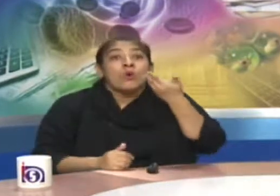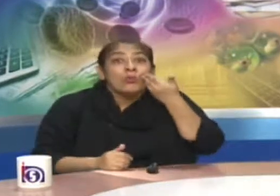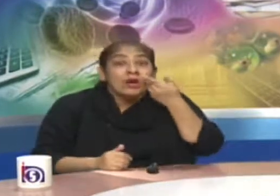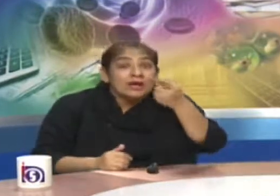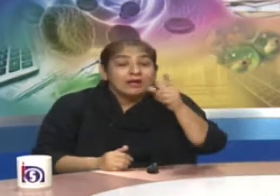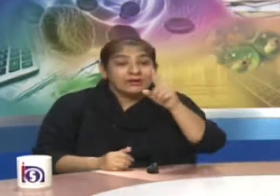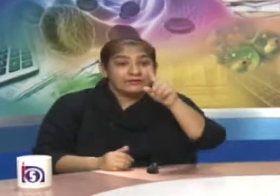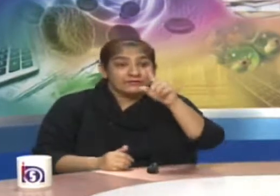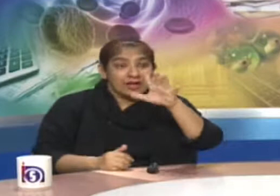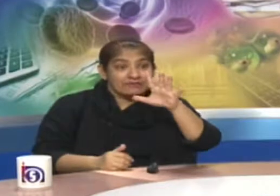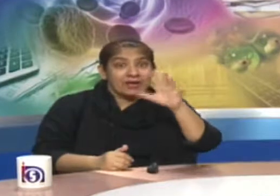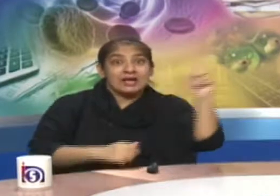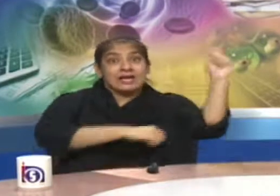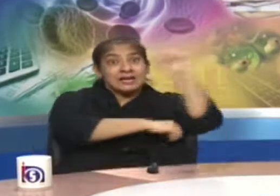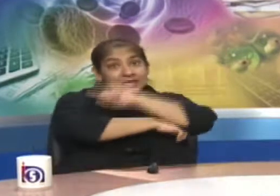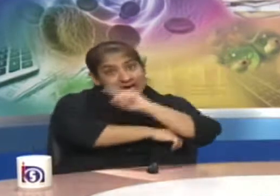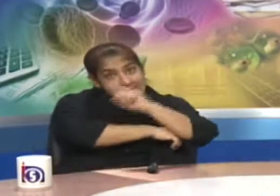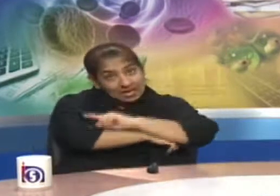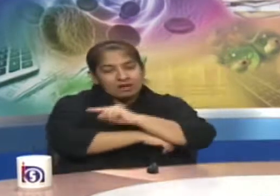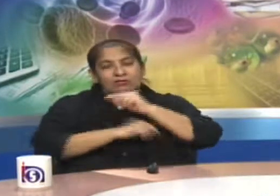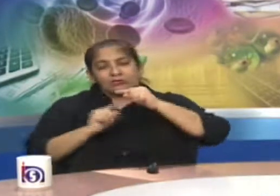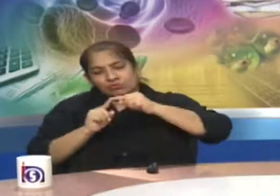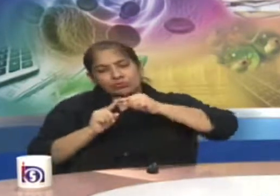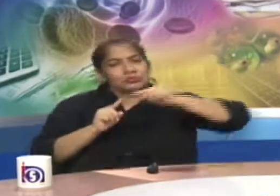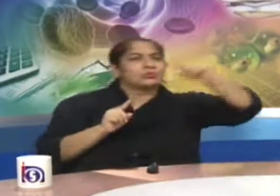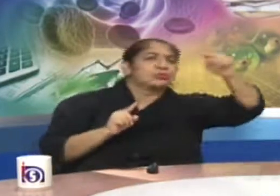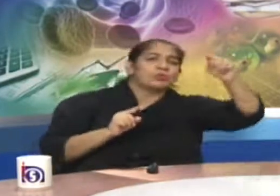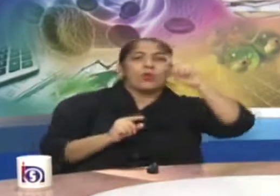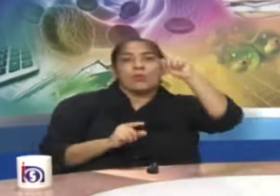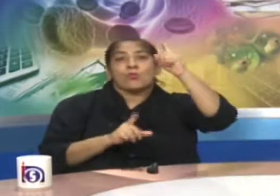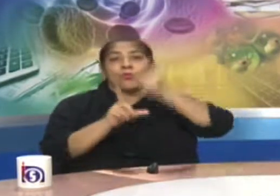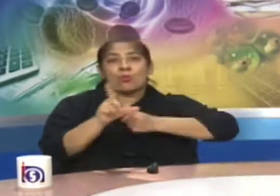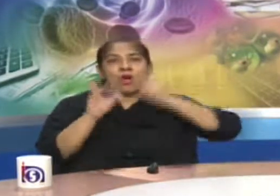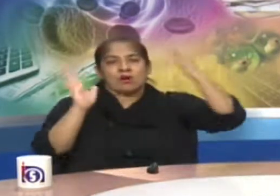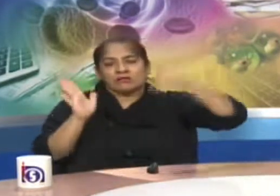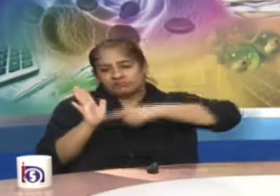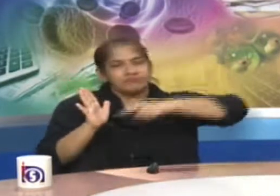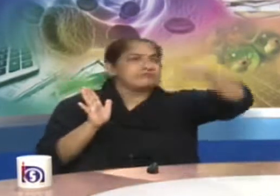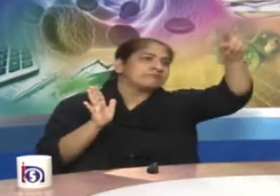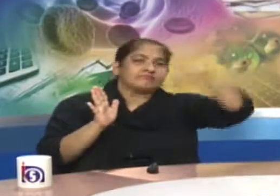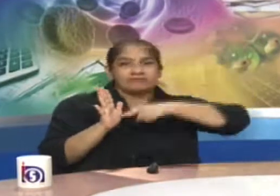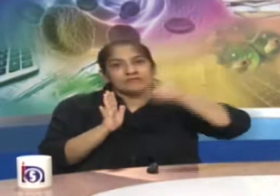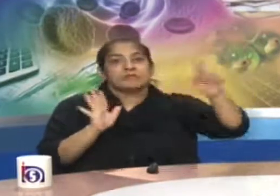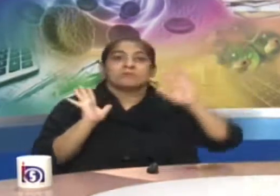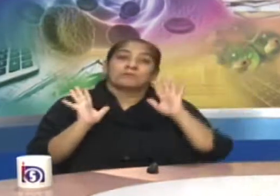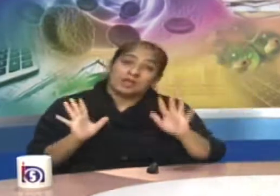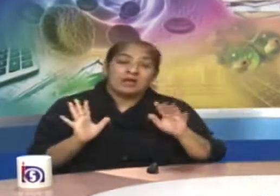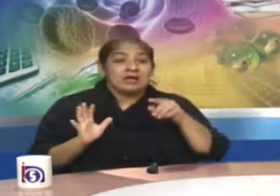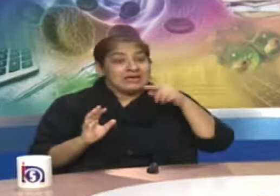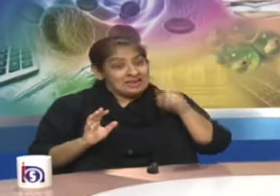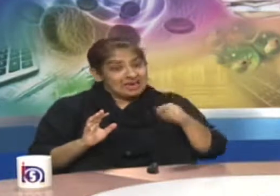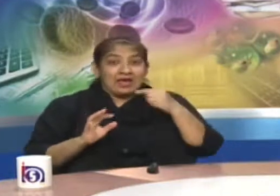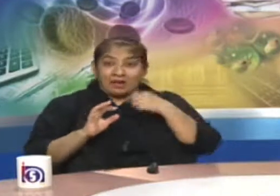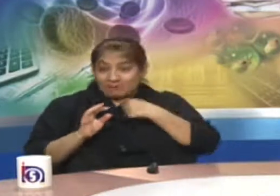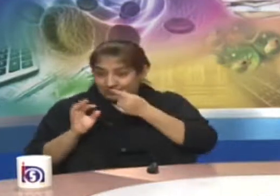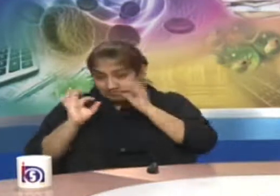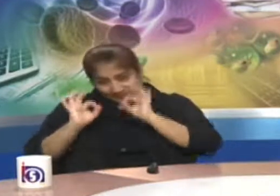formalities, and the duration for this commercial paper is 15 days till 1